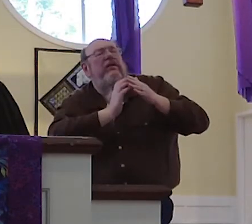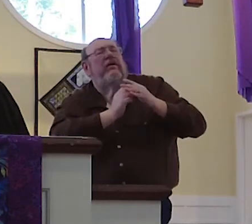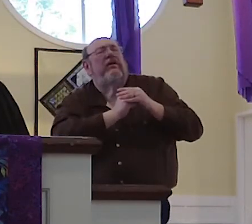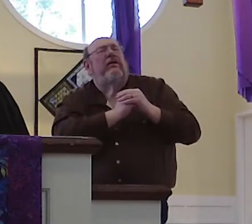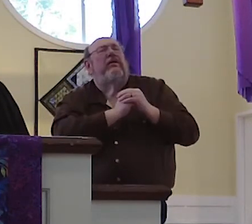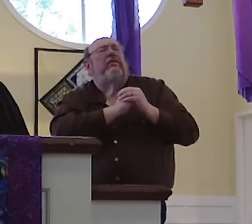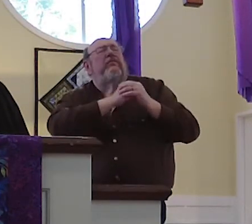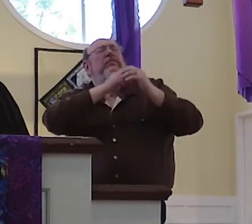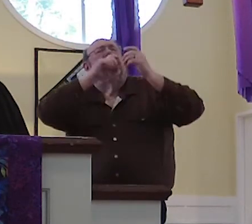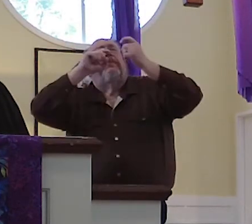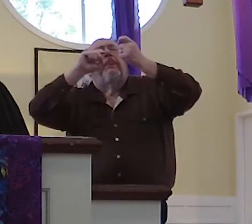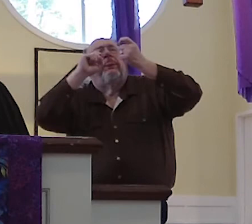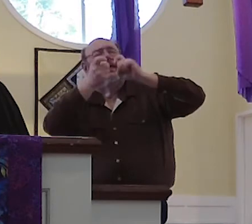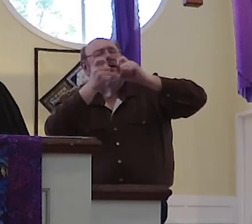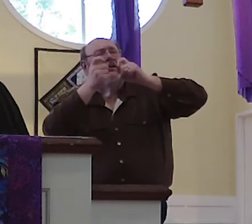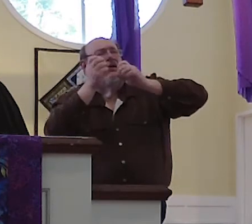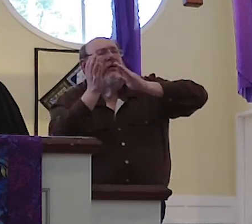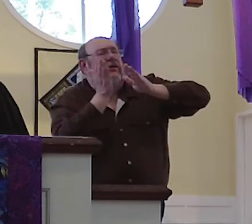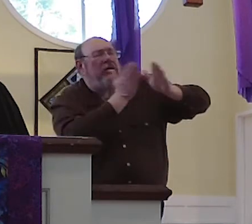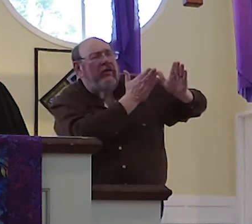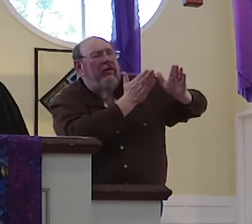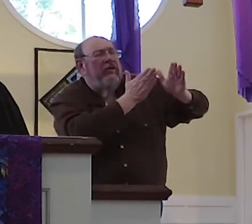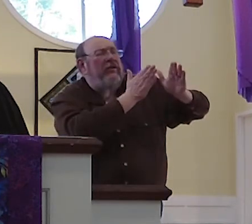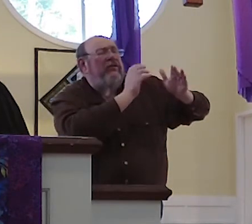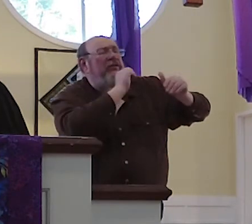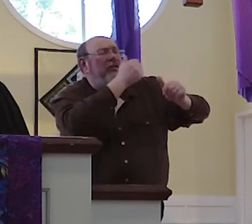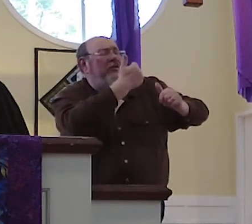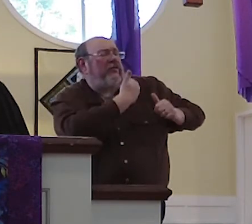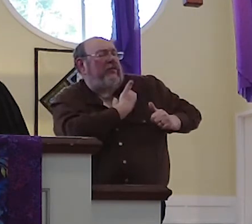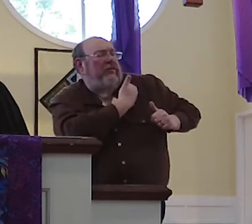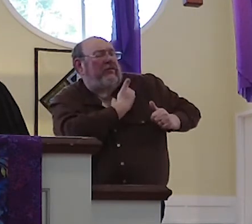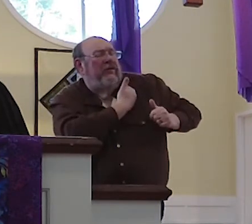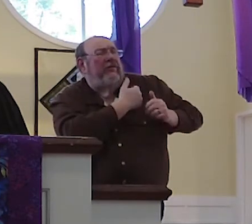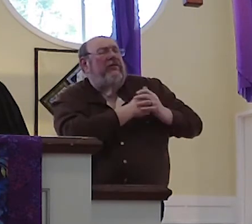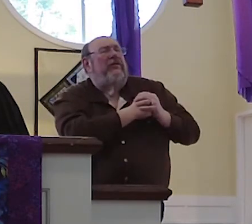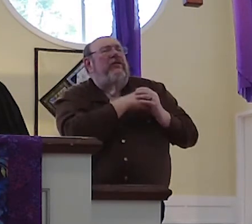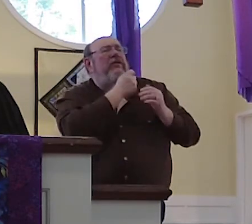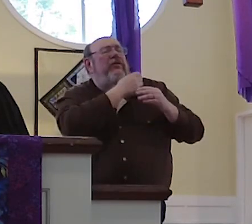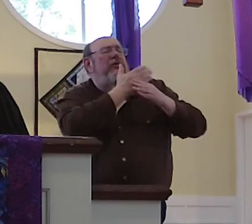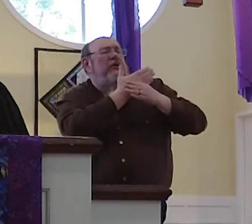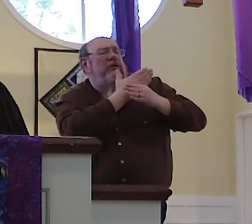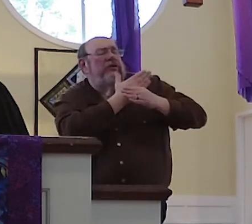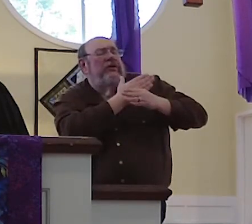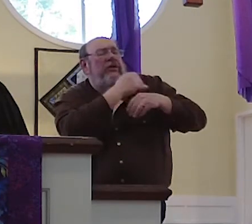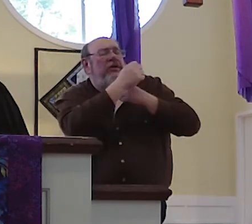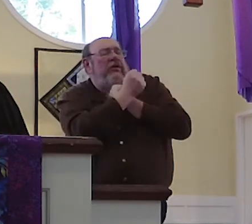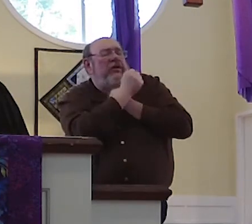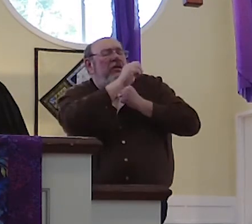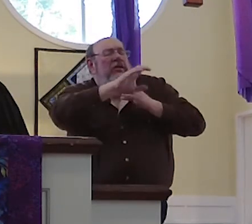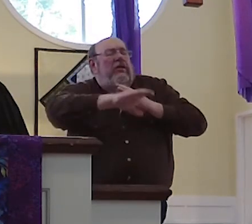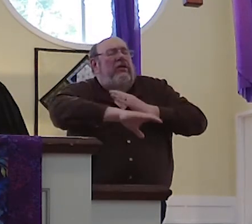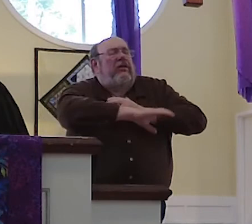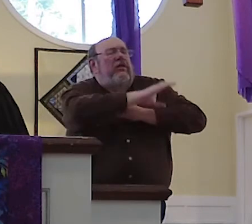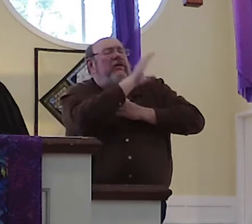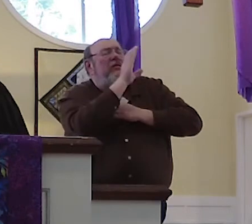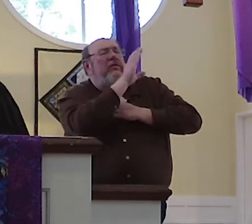If we change our course, let it be not in self-interest, but in order to share the love of Christ with another